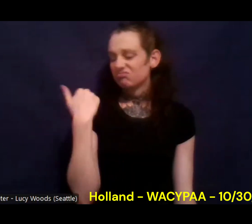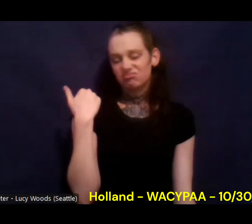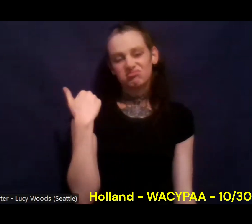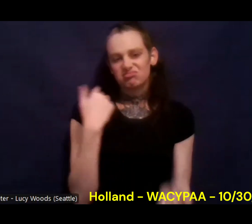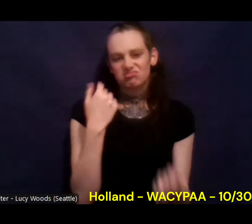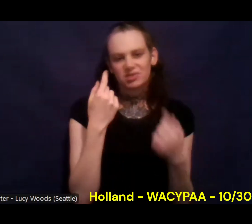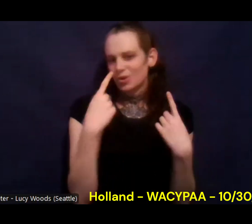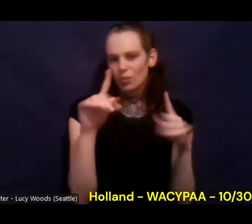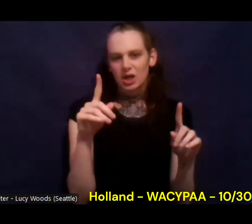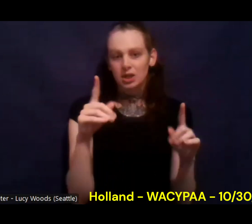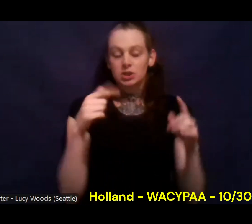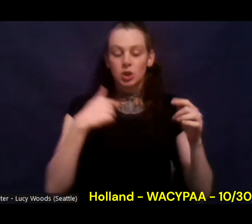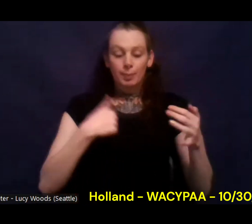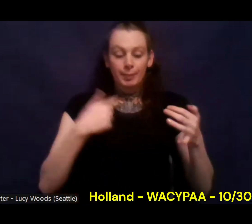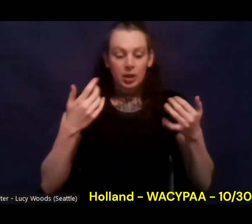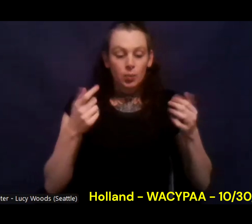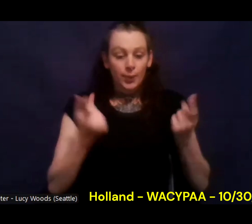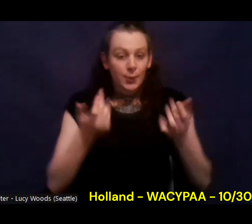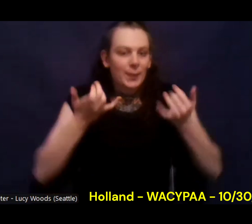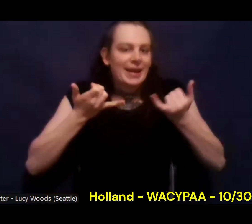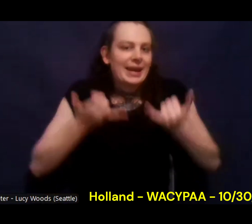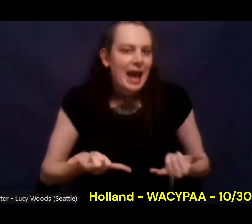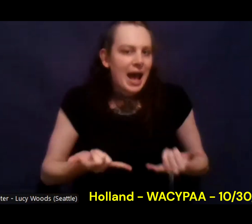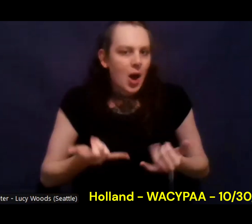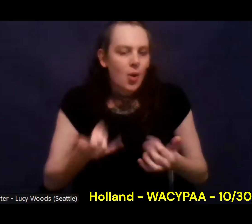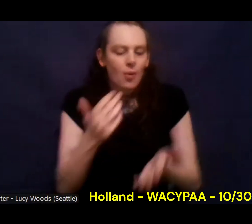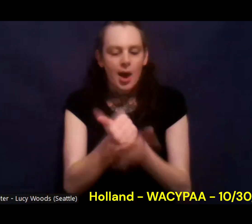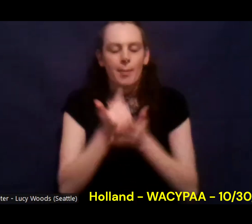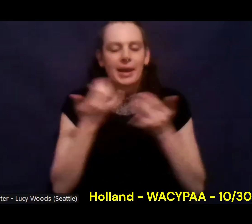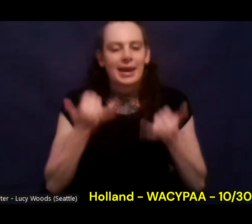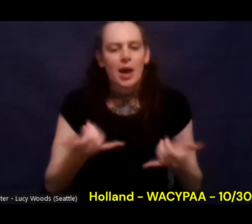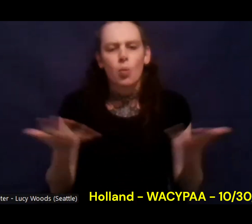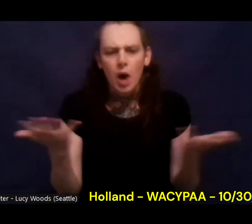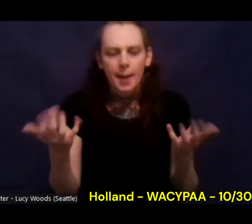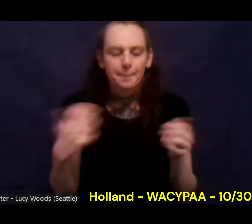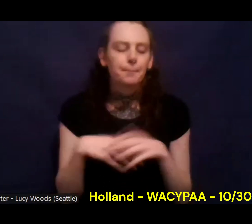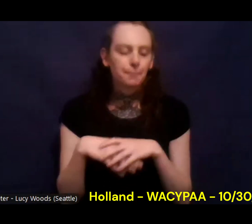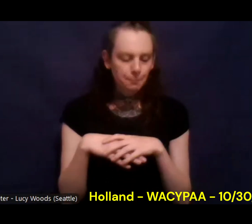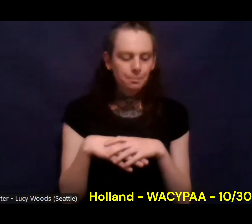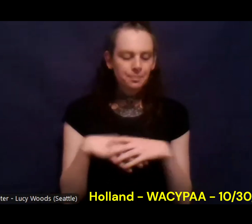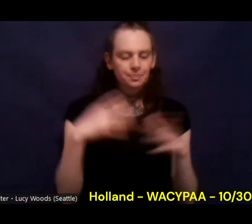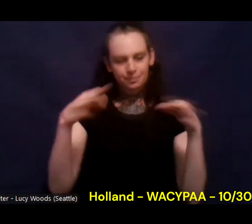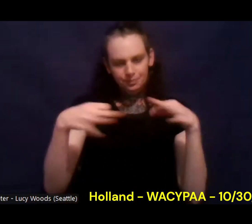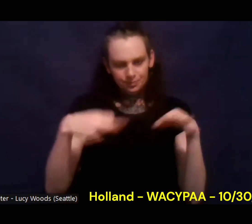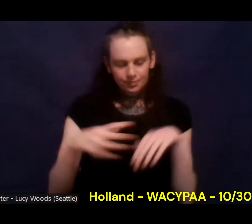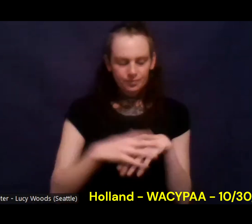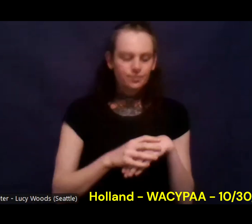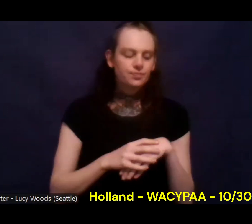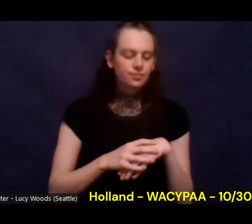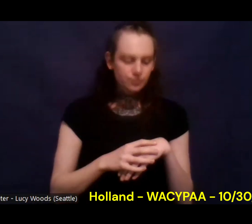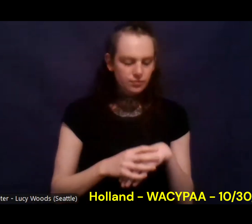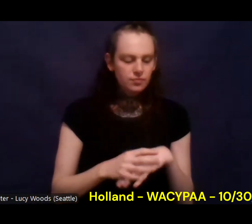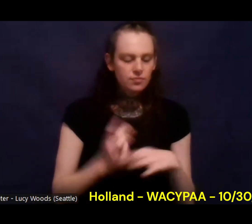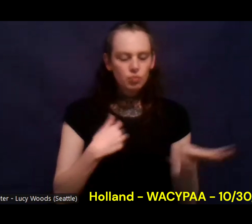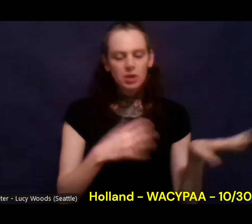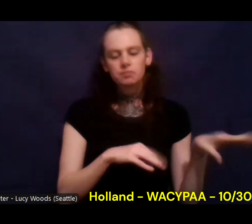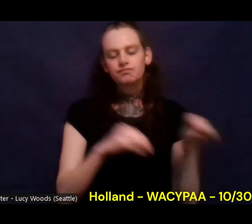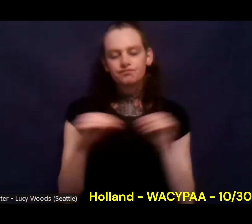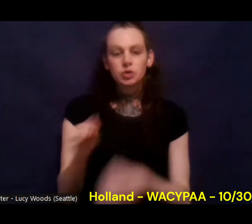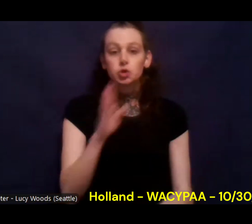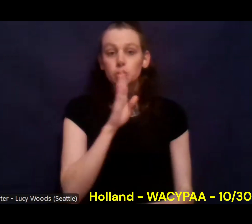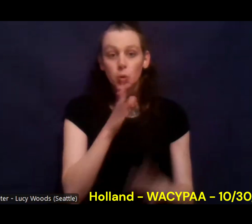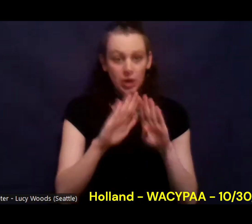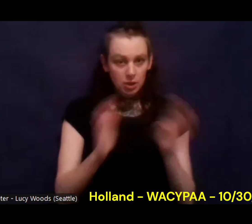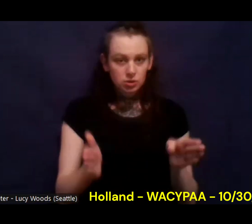I'm currently doing and what I currently like what I did to get to where I'm at now. So I moved into a sober house after